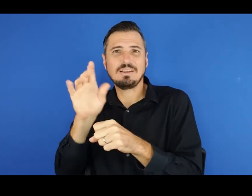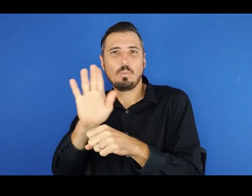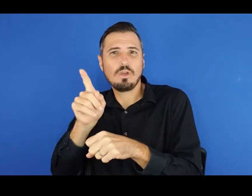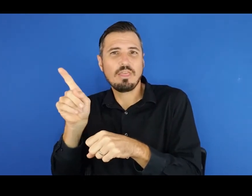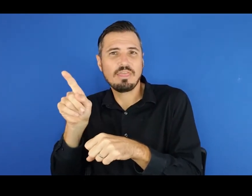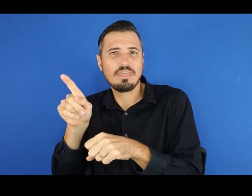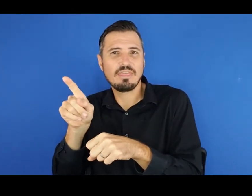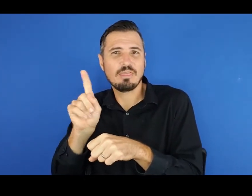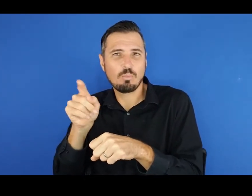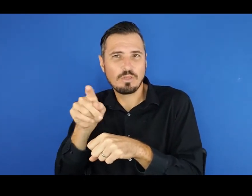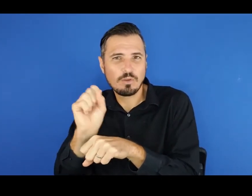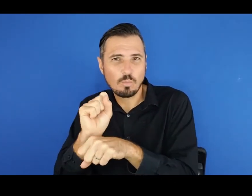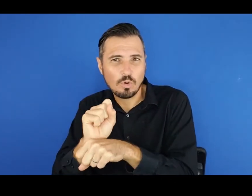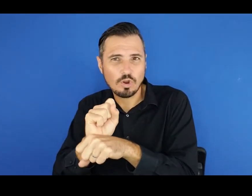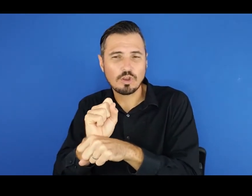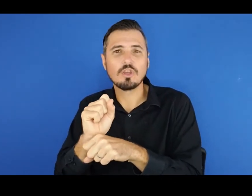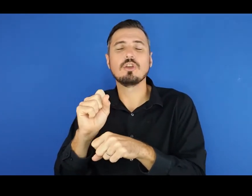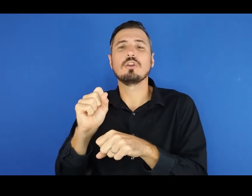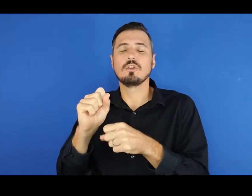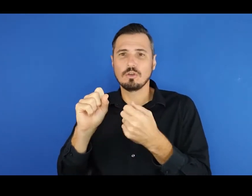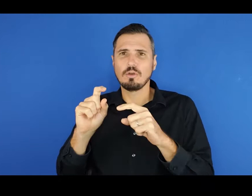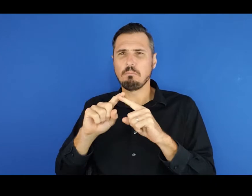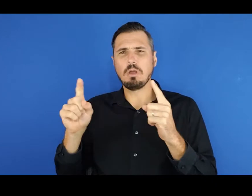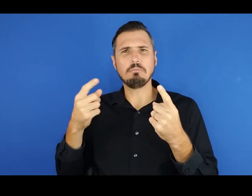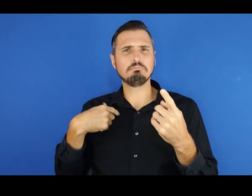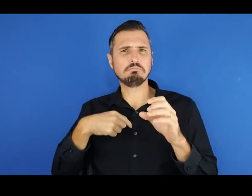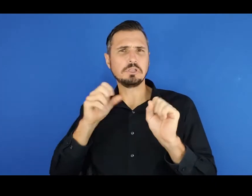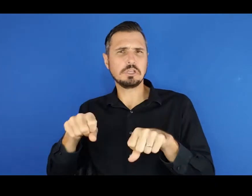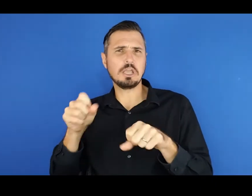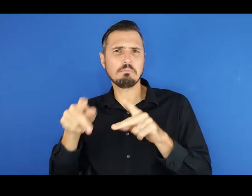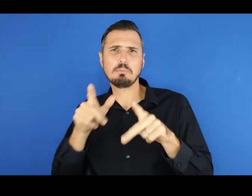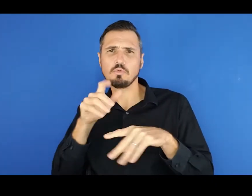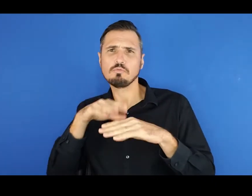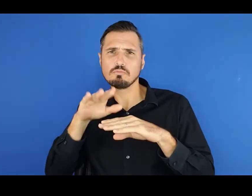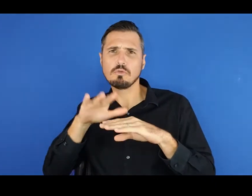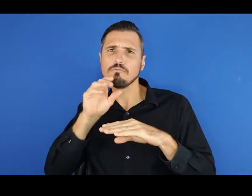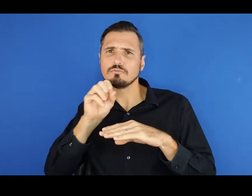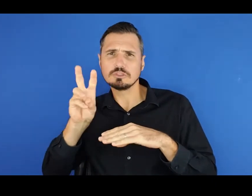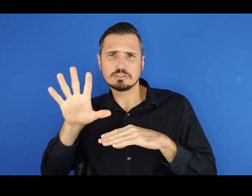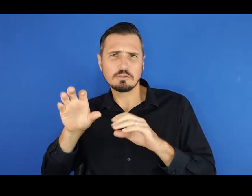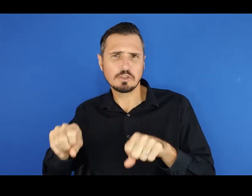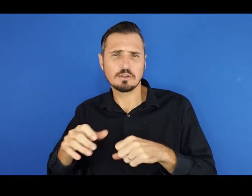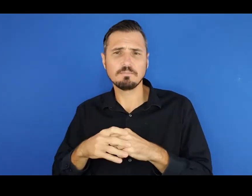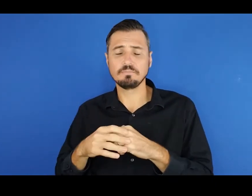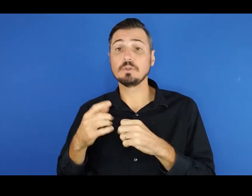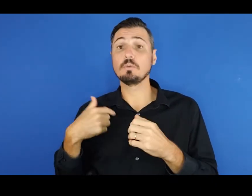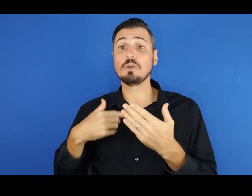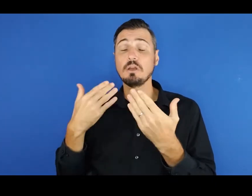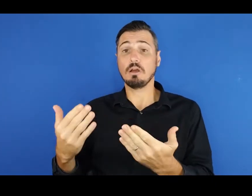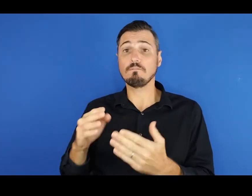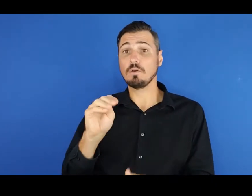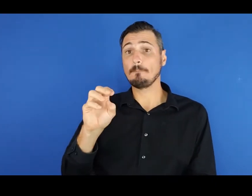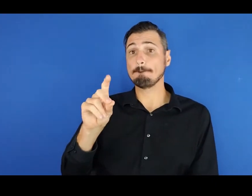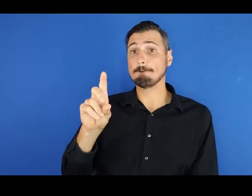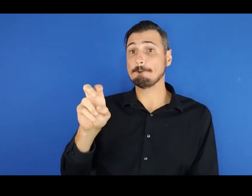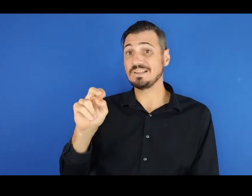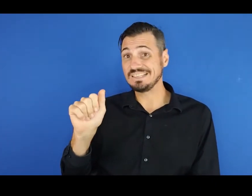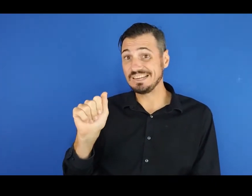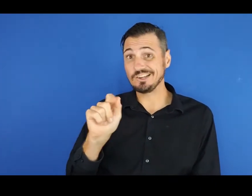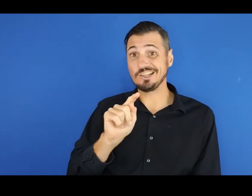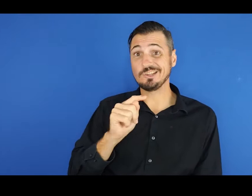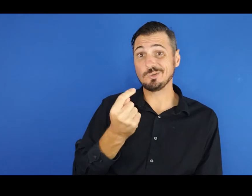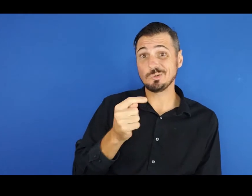Convention Hall provides Moderna vaccine Tuesday through Thursday and Johnson & Johnson vaccine on Mondays when